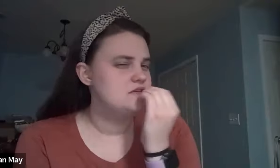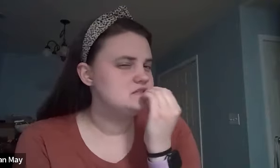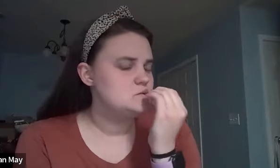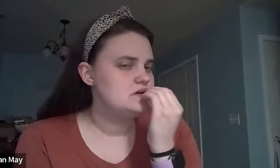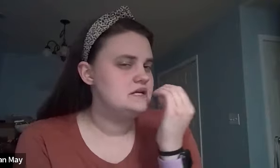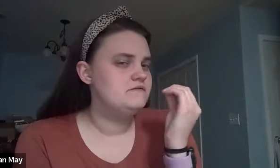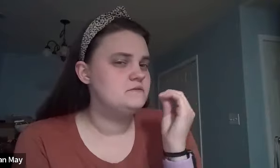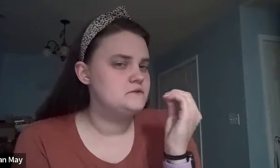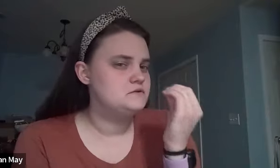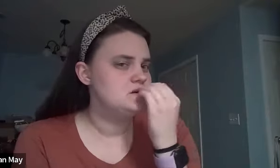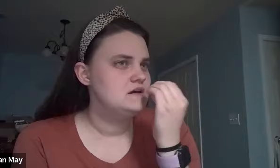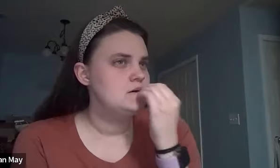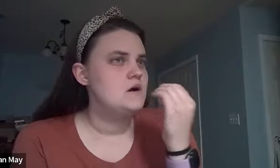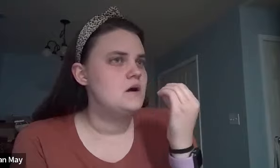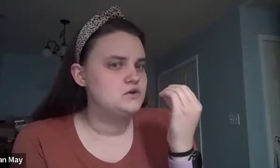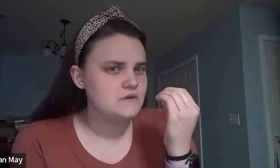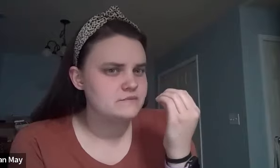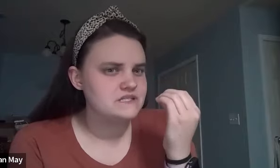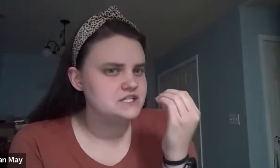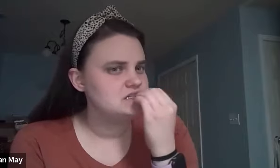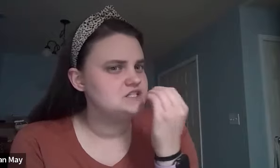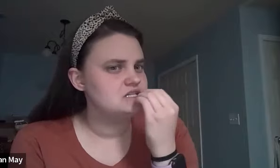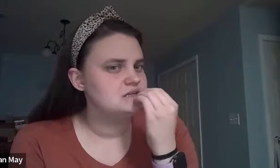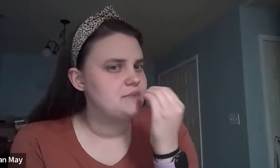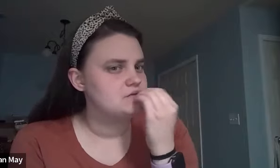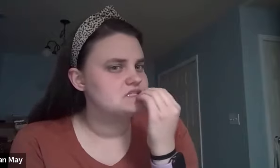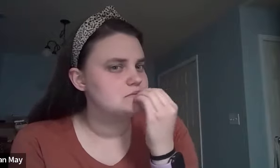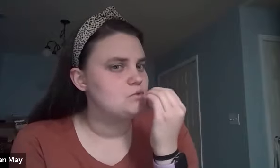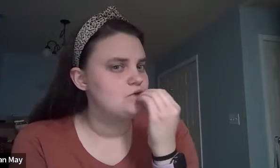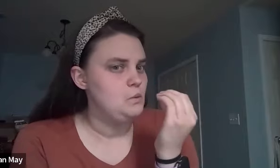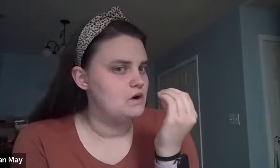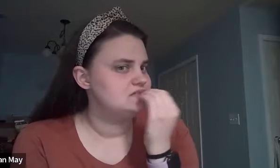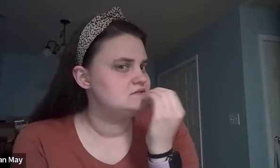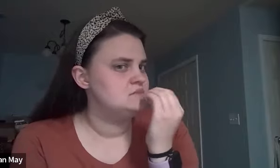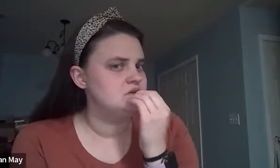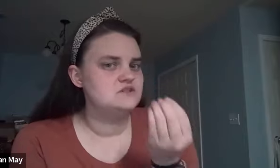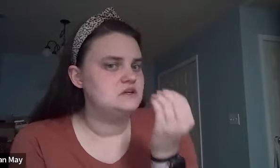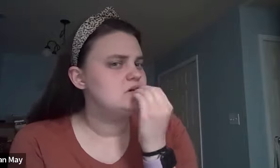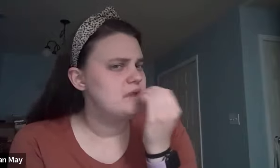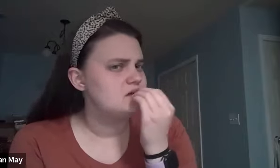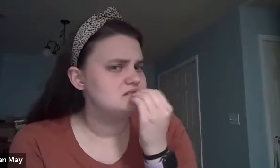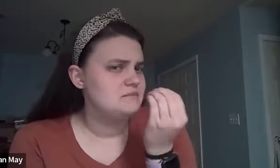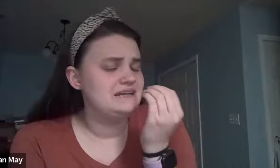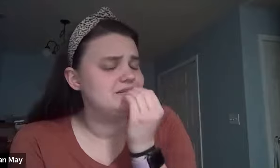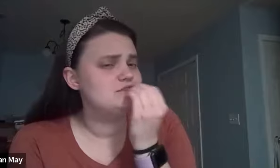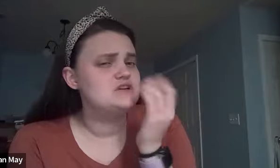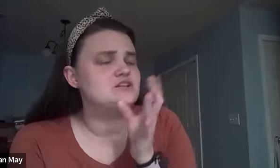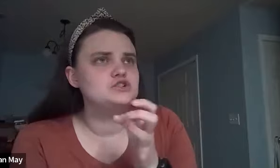this one for food, a good recommendation is just to bounce it more than once. So like you can bounce it. I mean, there's not a